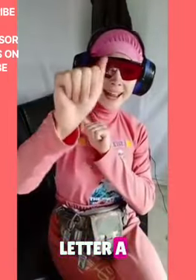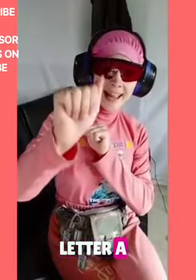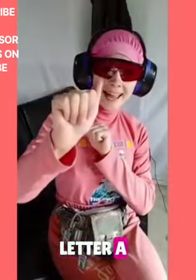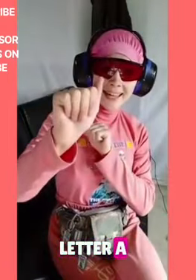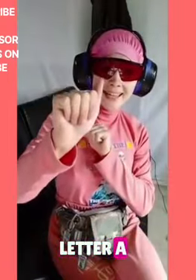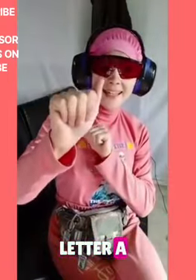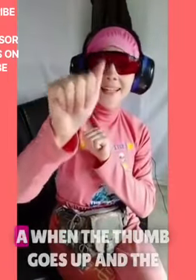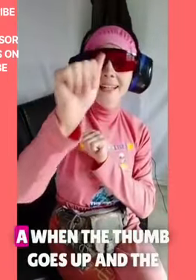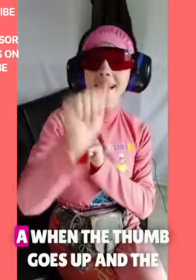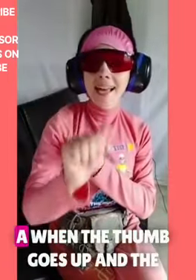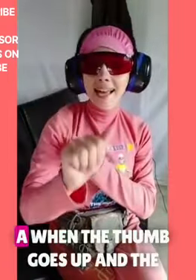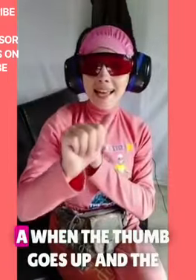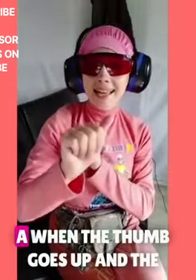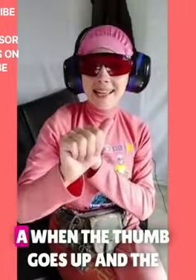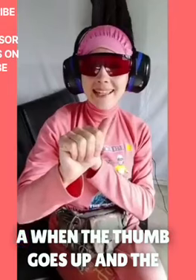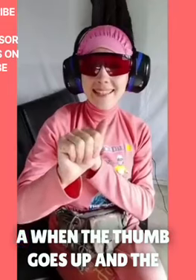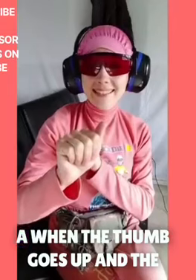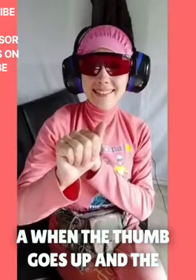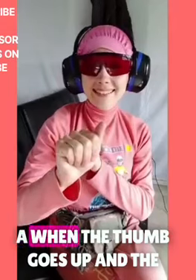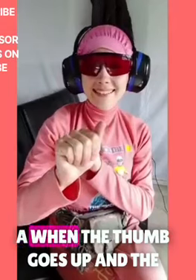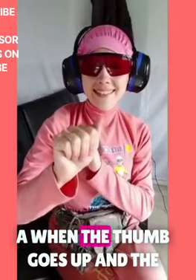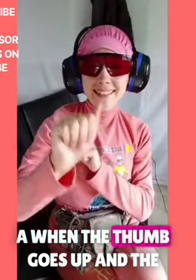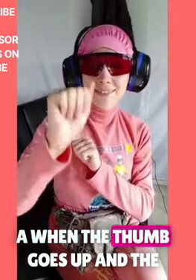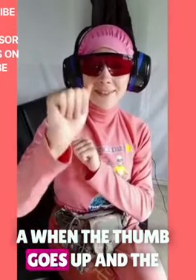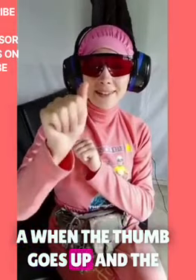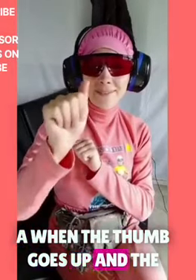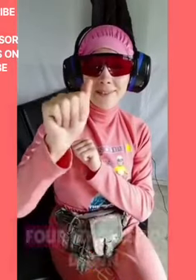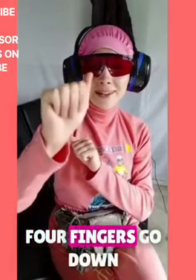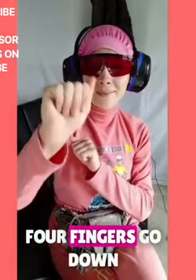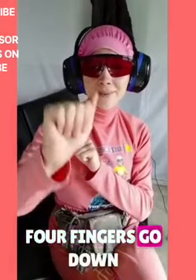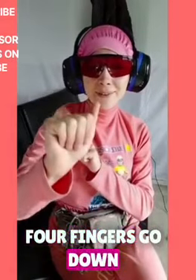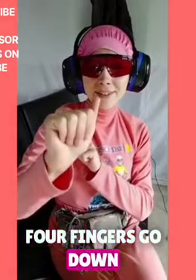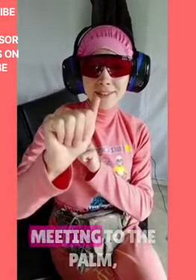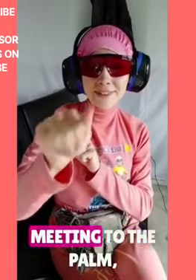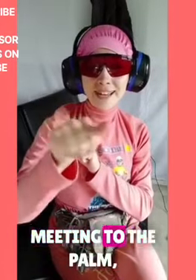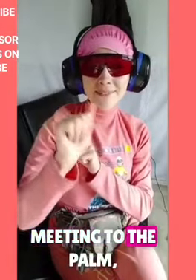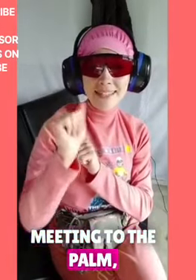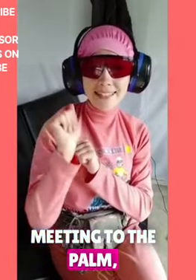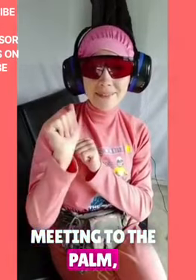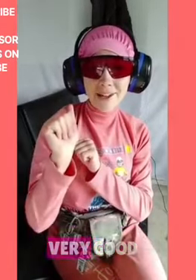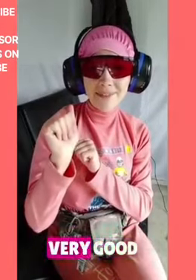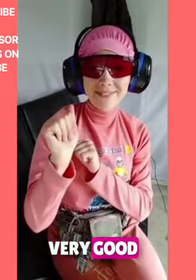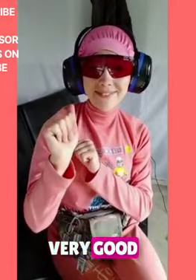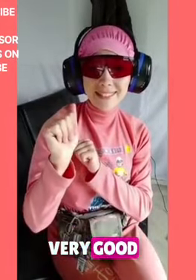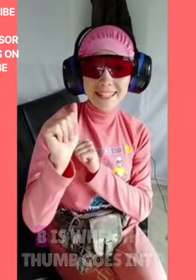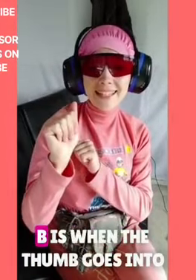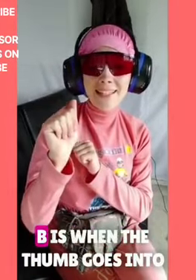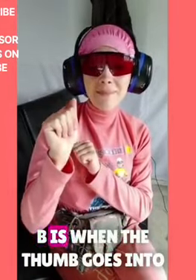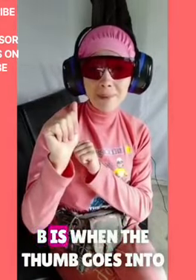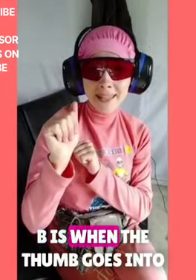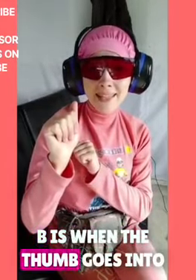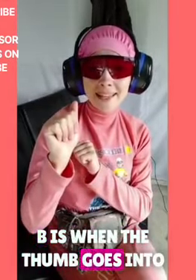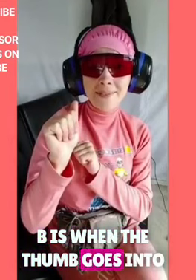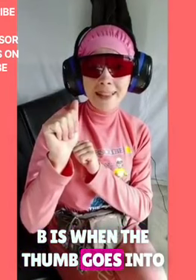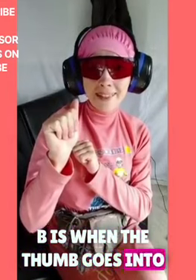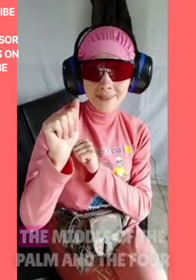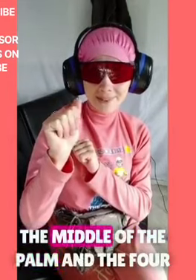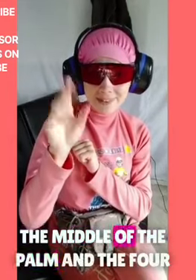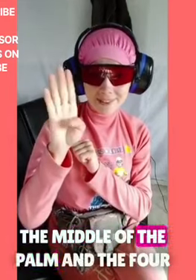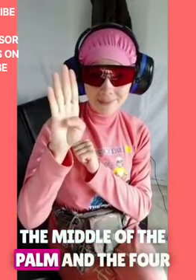A. A. So when the thumb goes up and the four fingers go down, mating to the palm. Very good. B is when the thumb goes into the middle of the palm and the